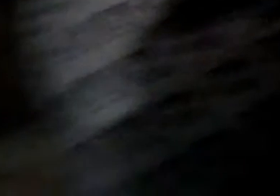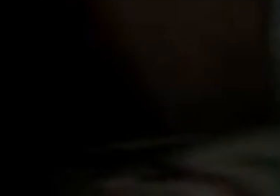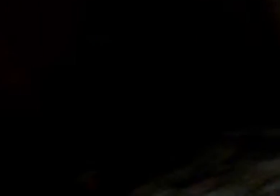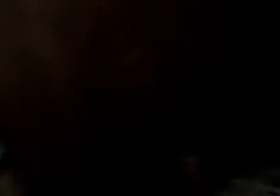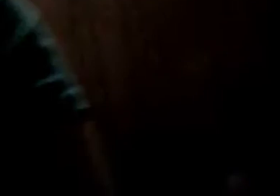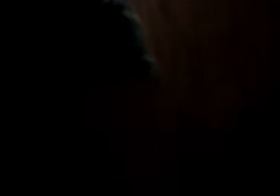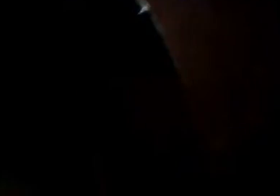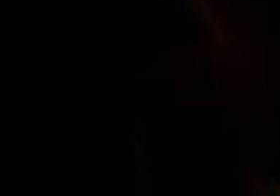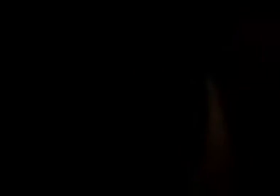You can't touch this.